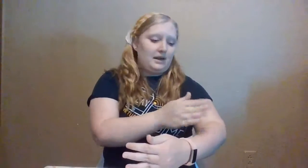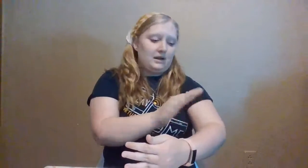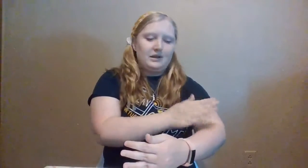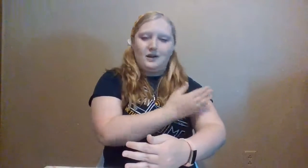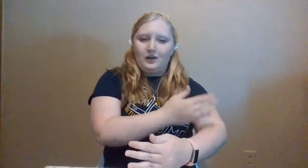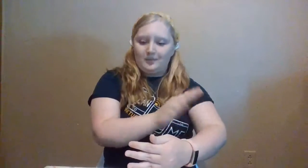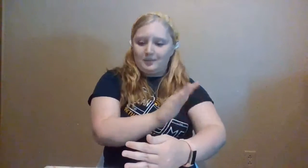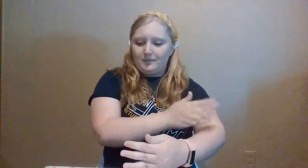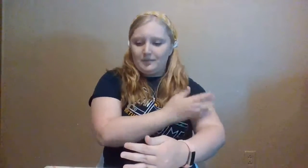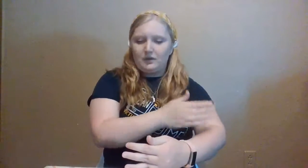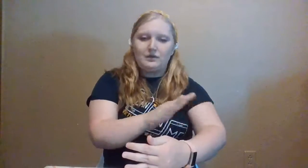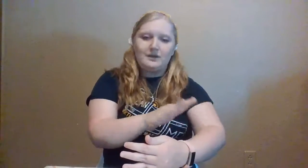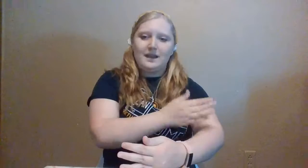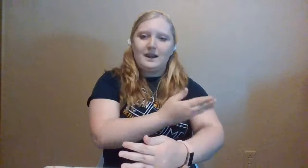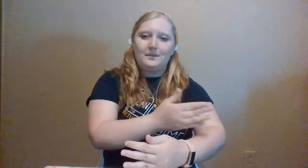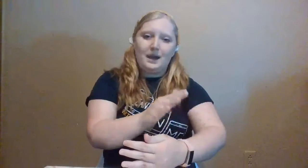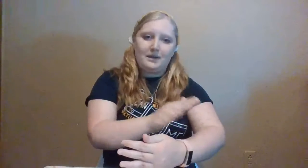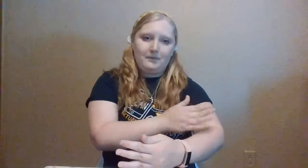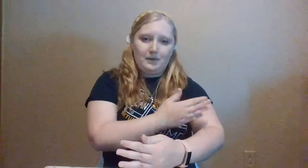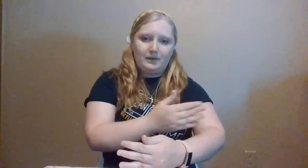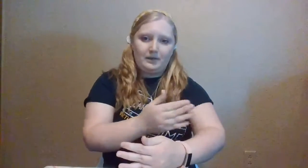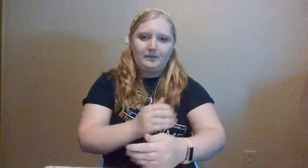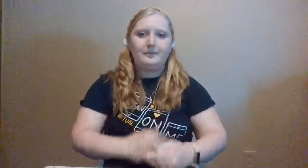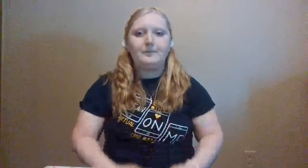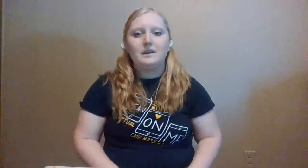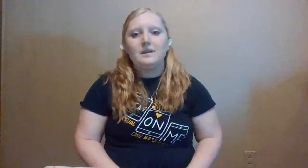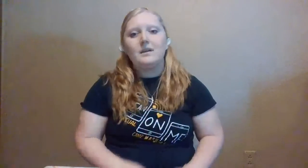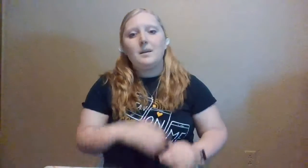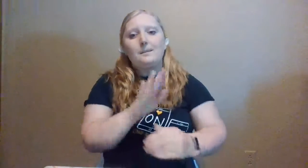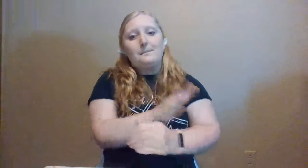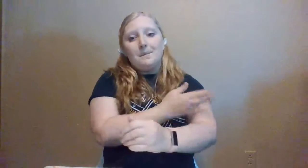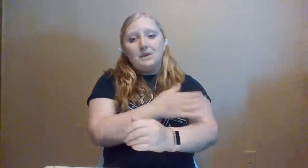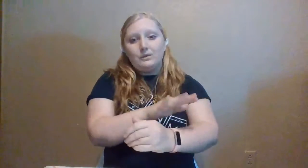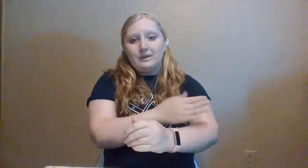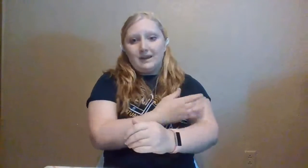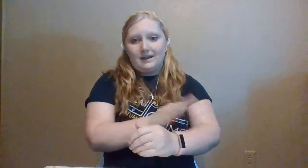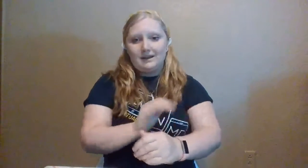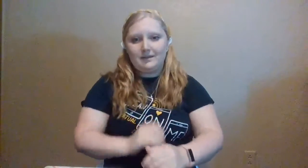on your arm. So you just slide it back and forth. Music.